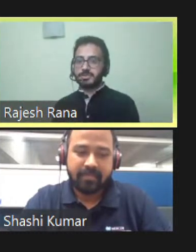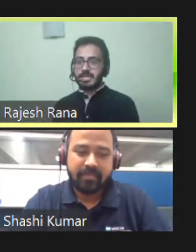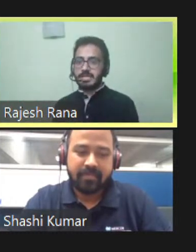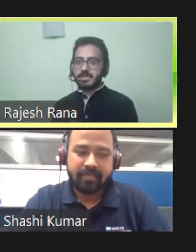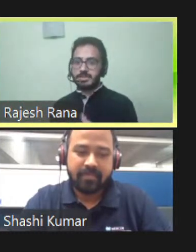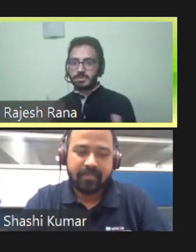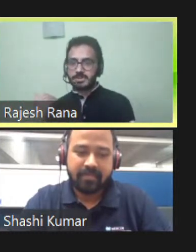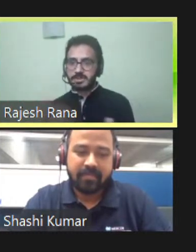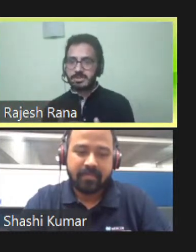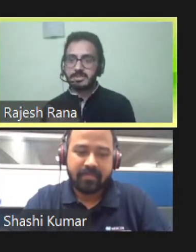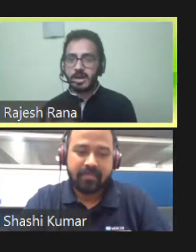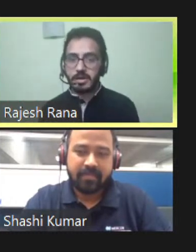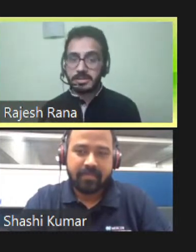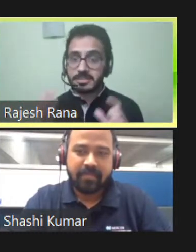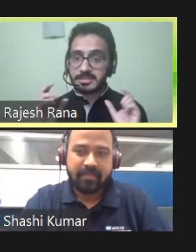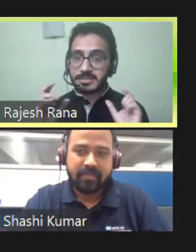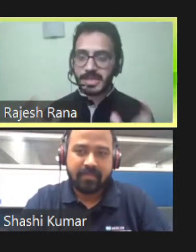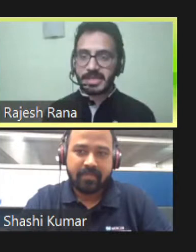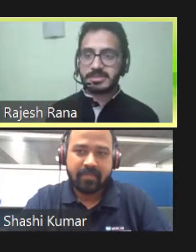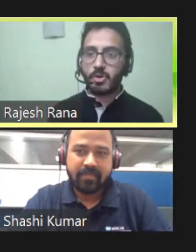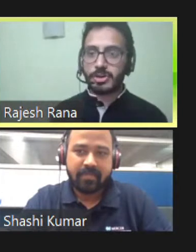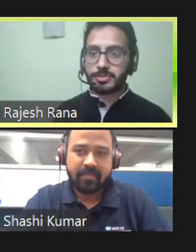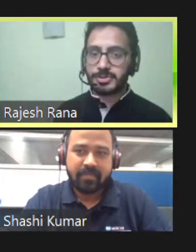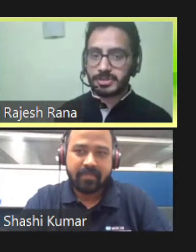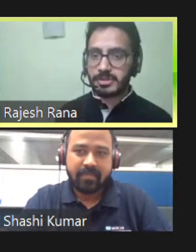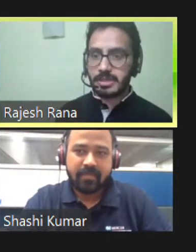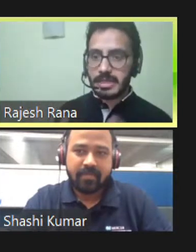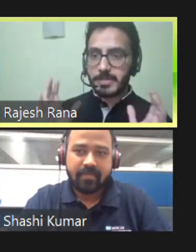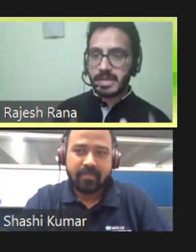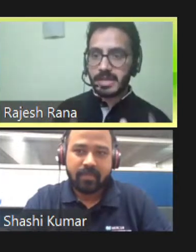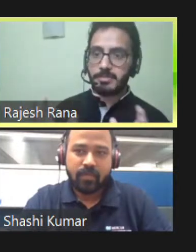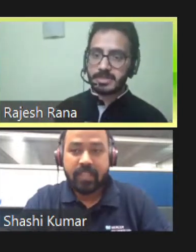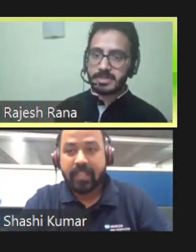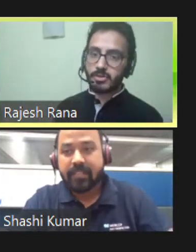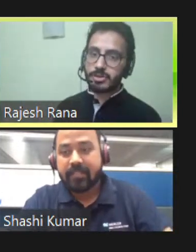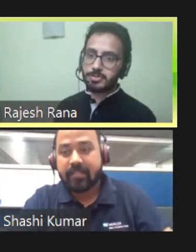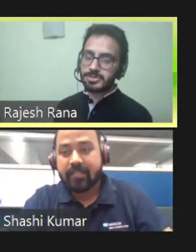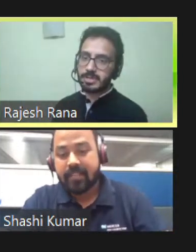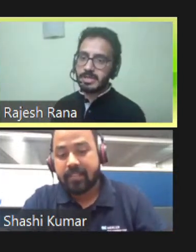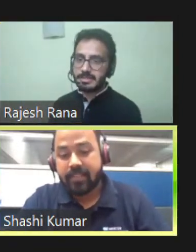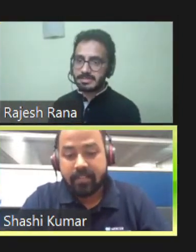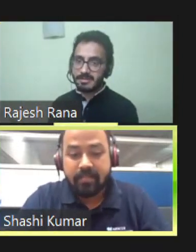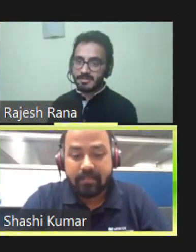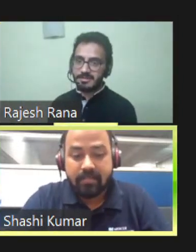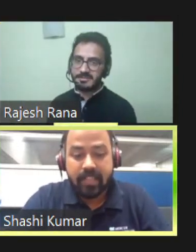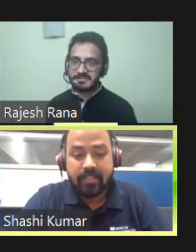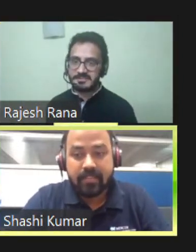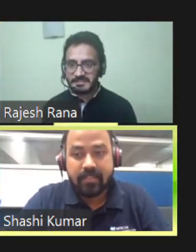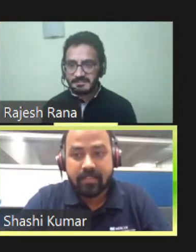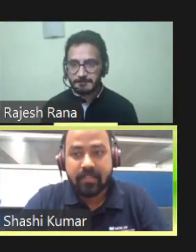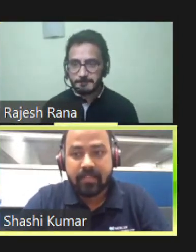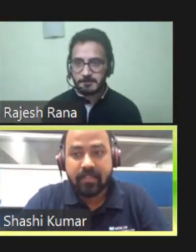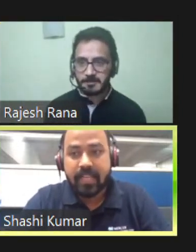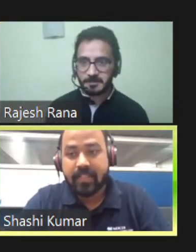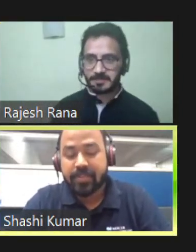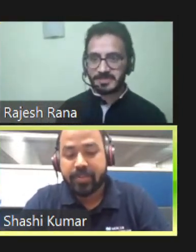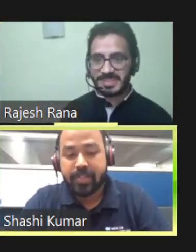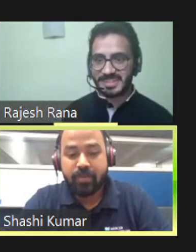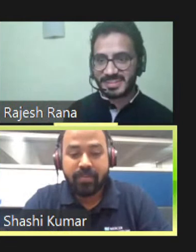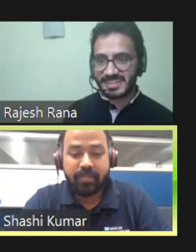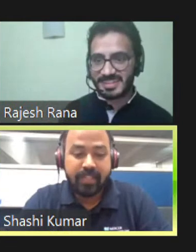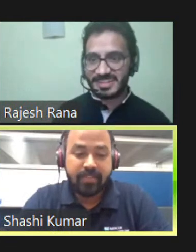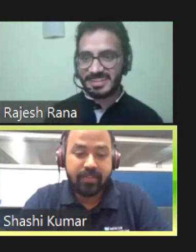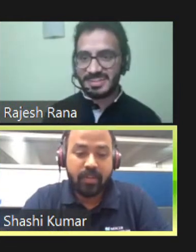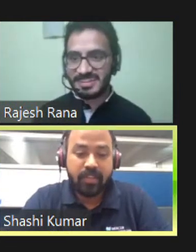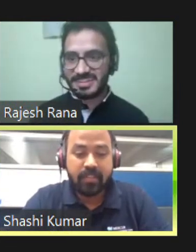from the society. So this is the biggest contribution. He make a Well, biggest contribution in this era. that's an interesting